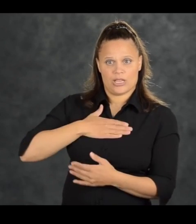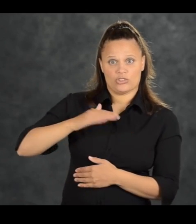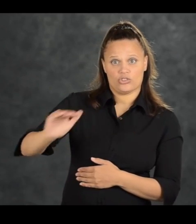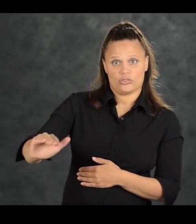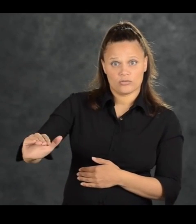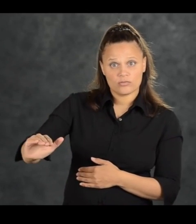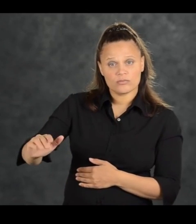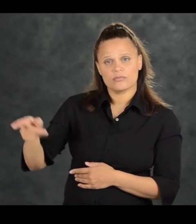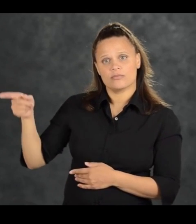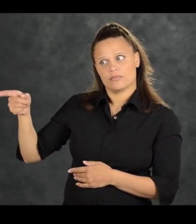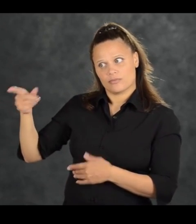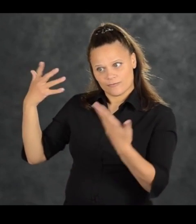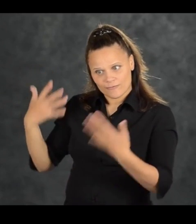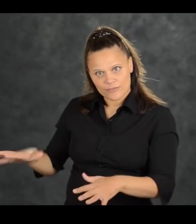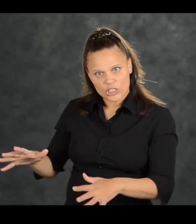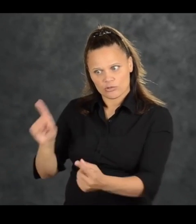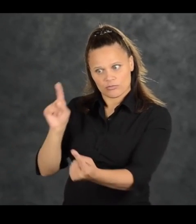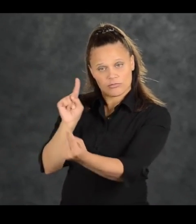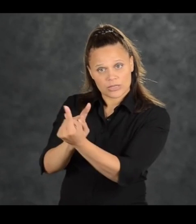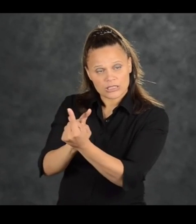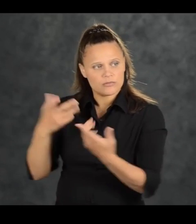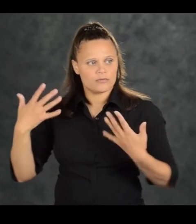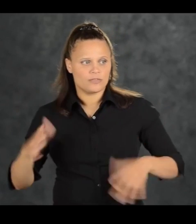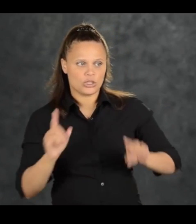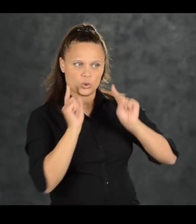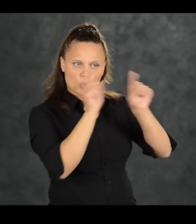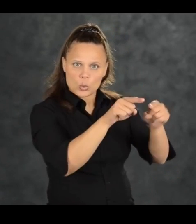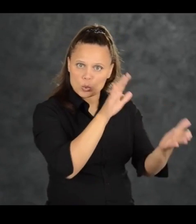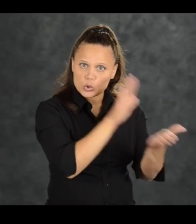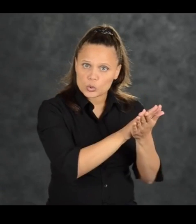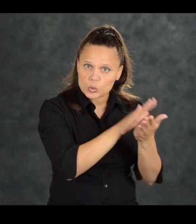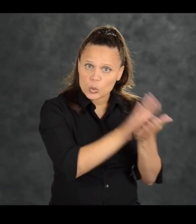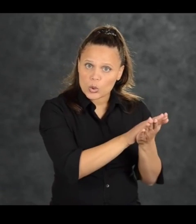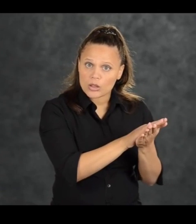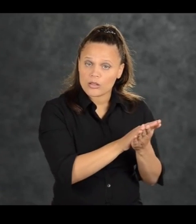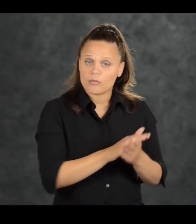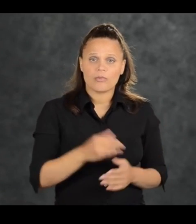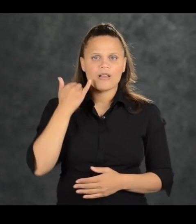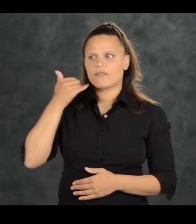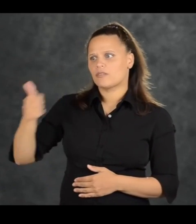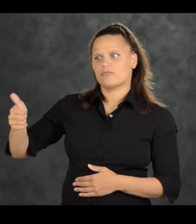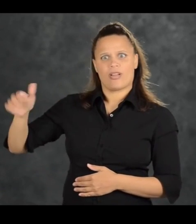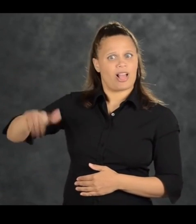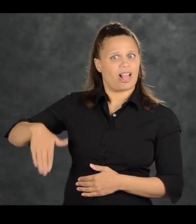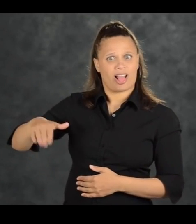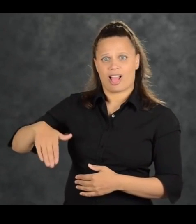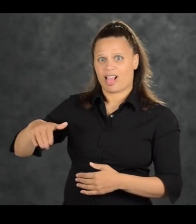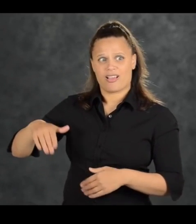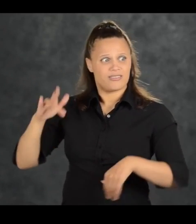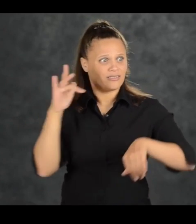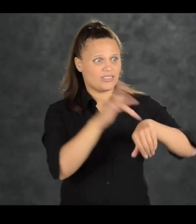That individual that you ask for help, they need to meet the child and have experience with